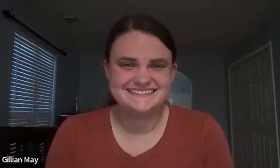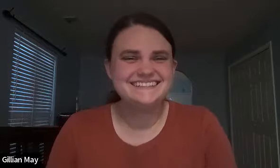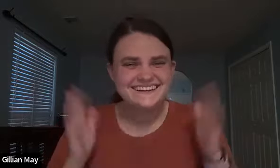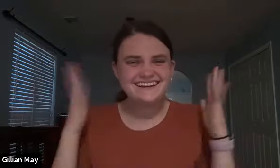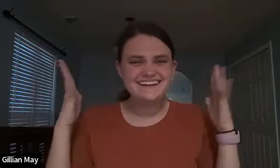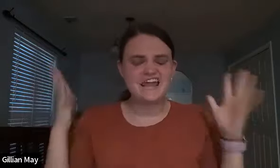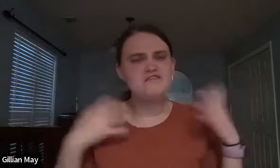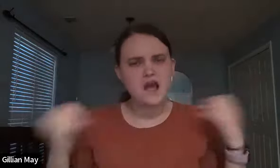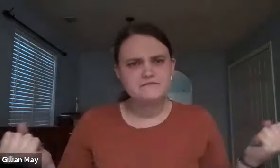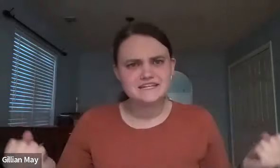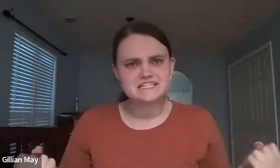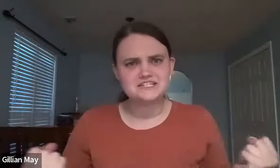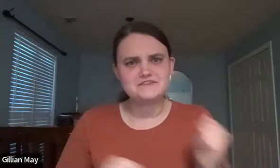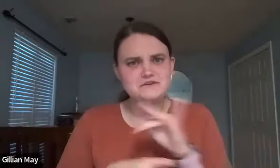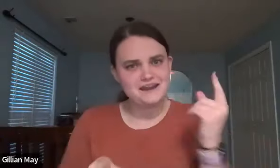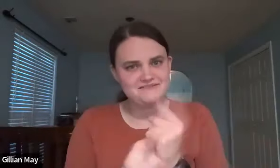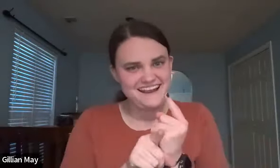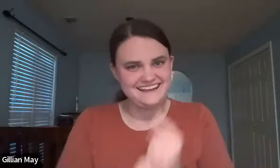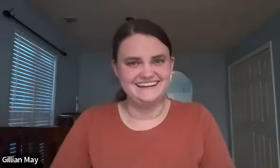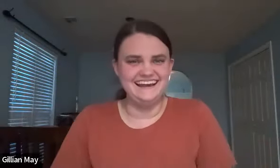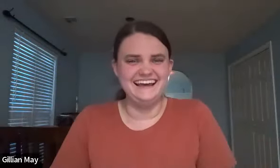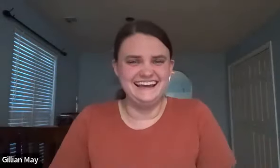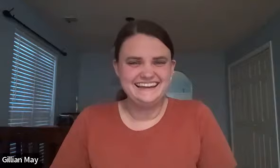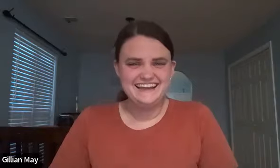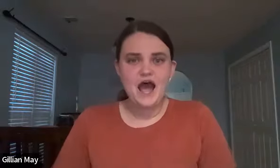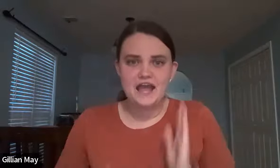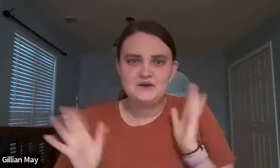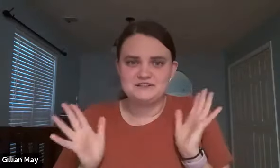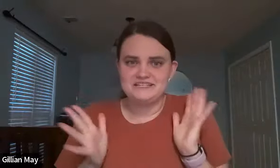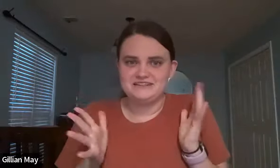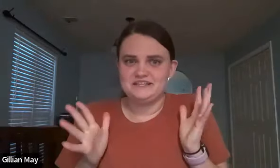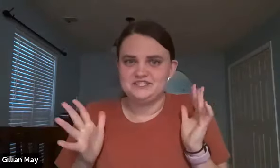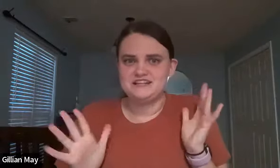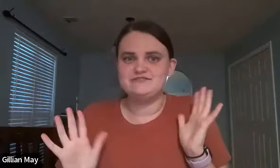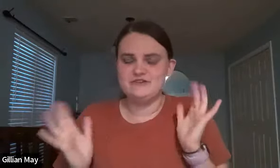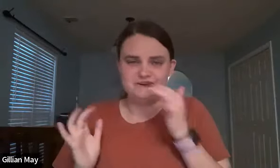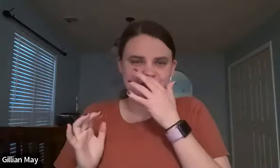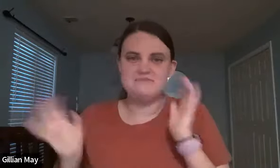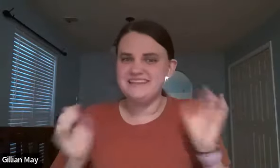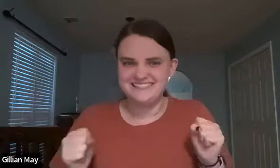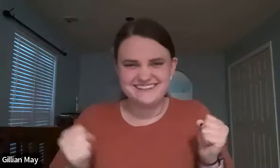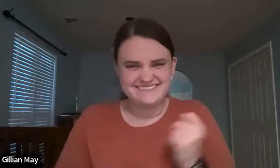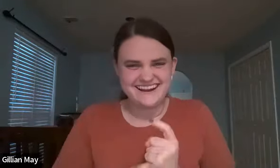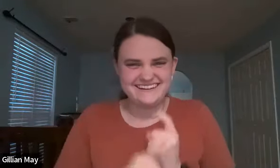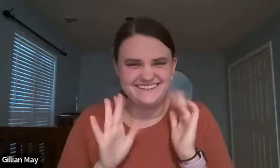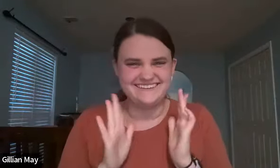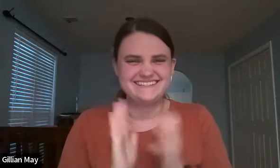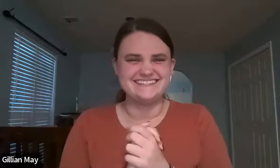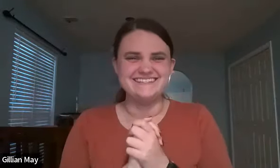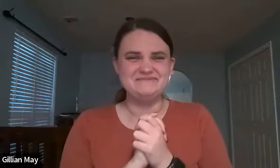Good. Consider yourself, you got it right. I know it's always like really stressful the first time, but yes, you got it right. Awesome.